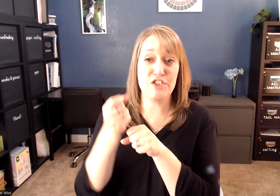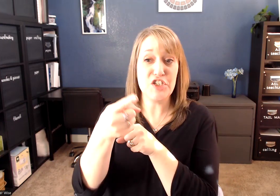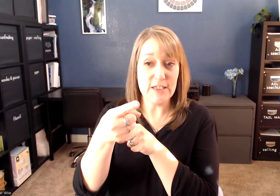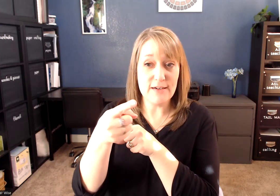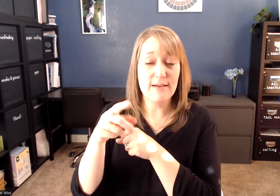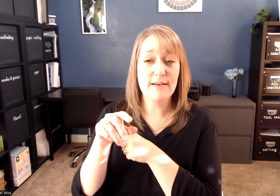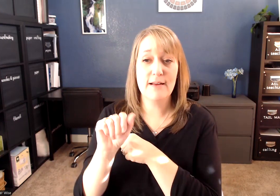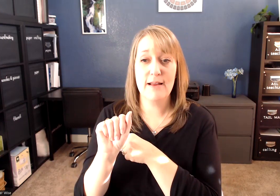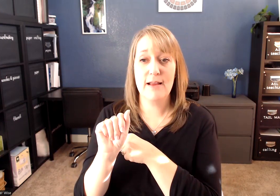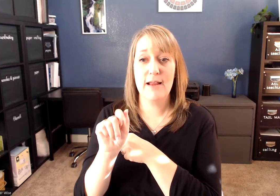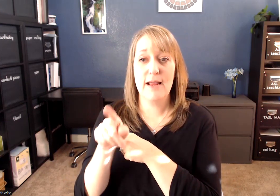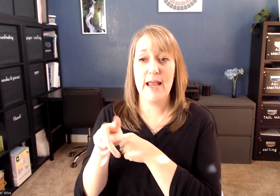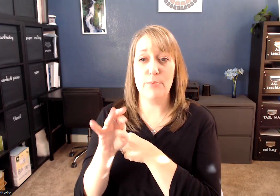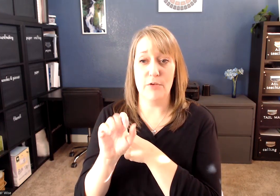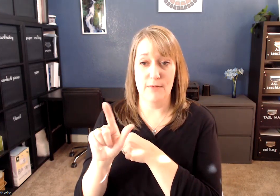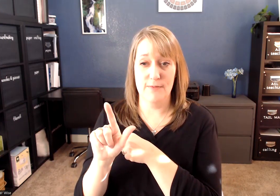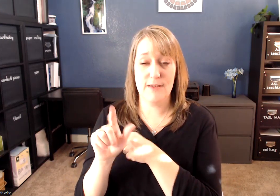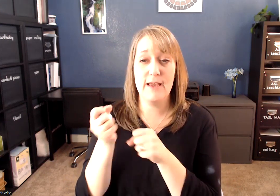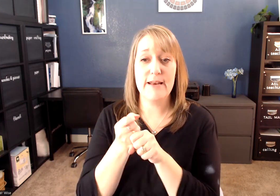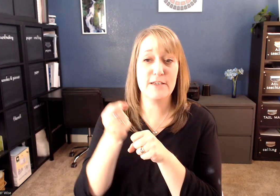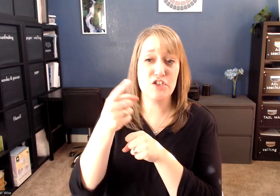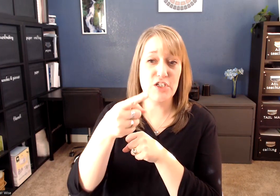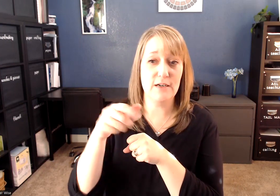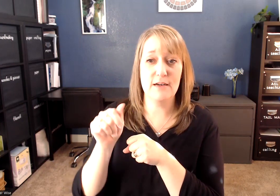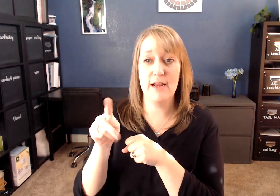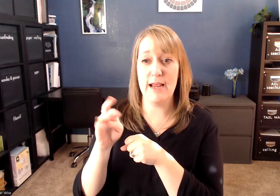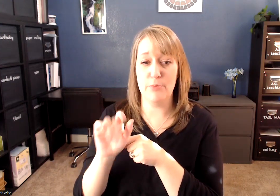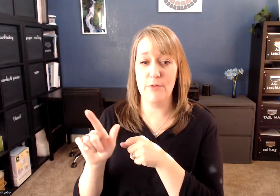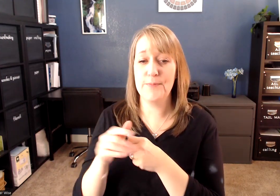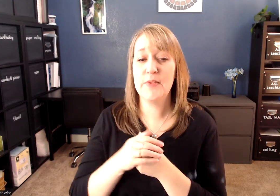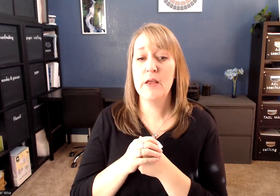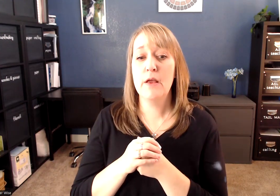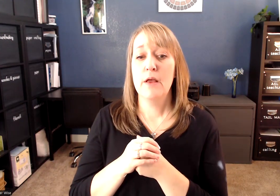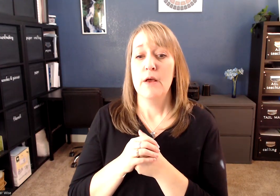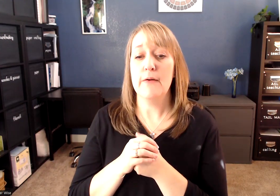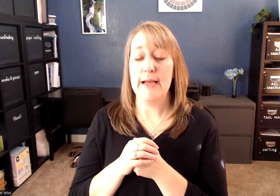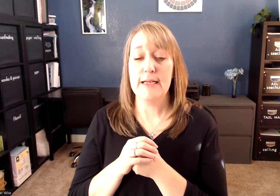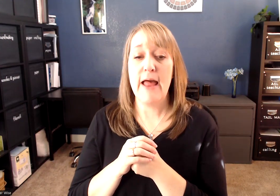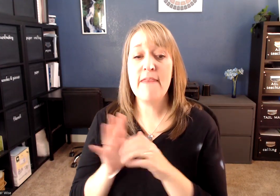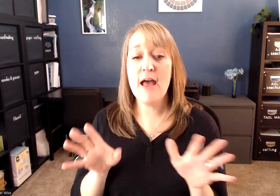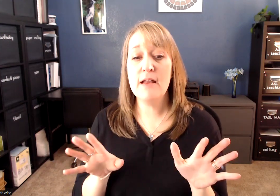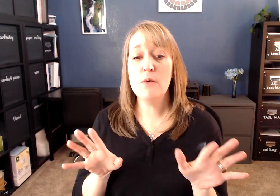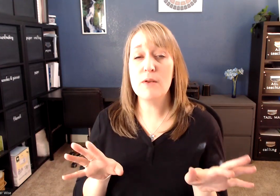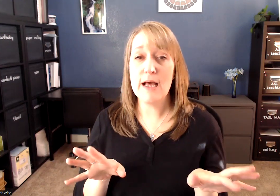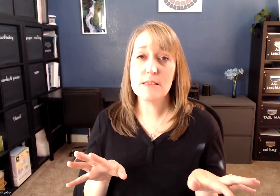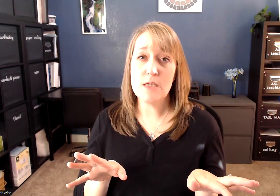next year, April. Okay, next year, April. All right, and then one last